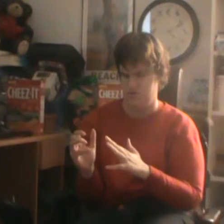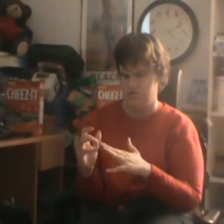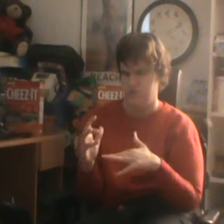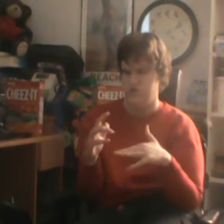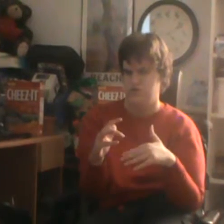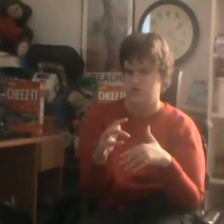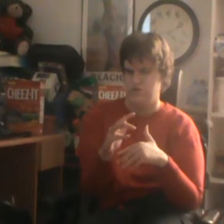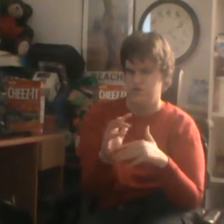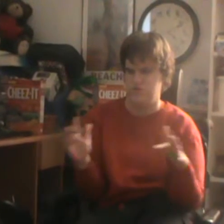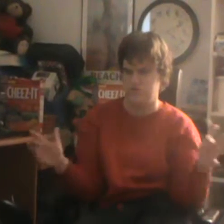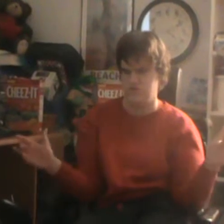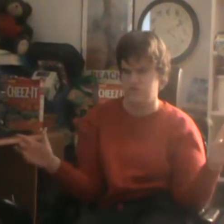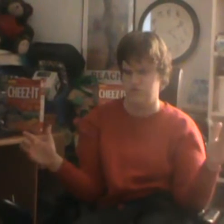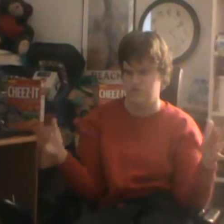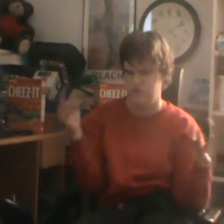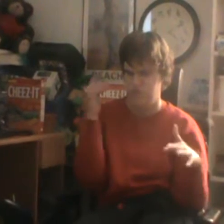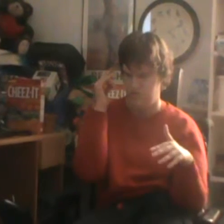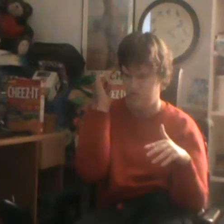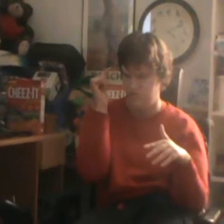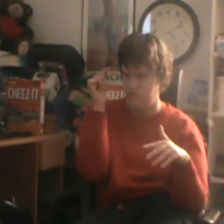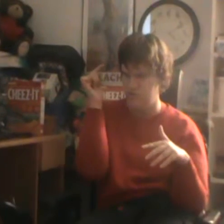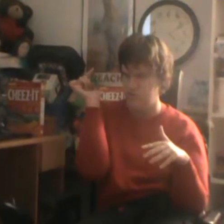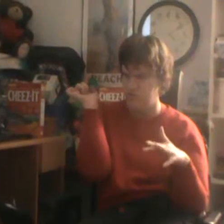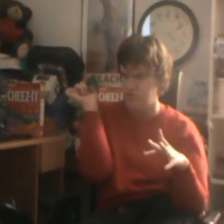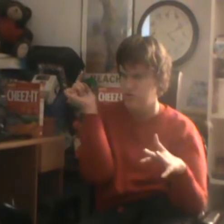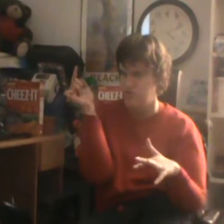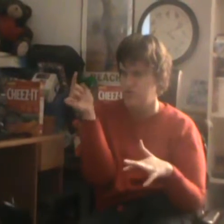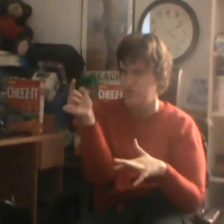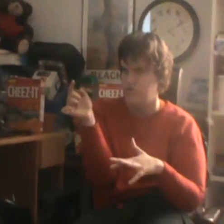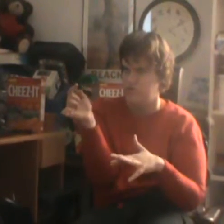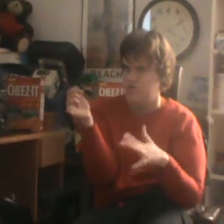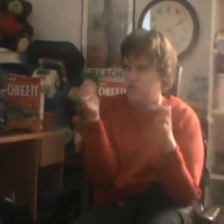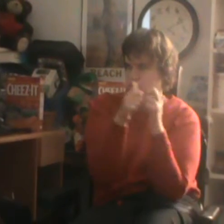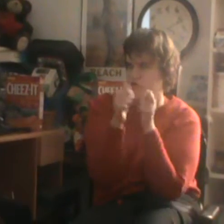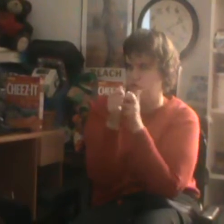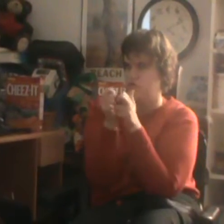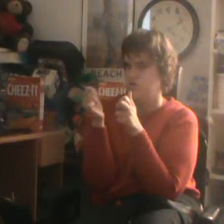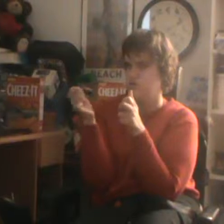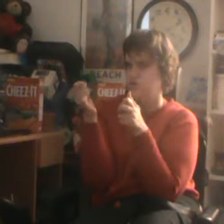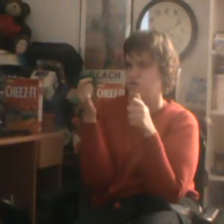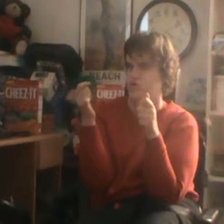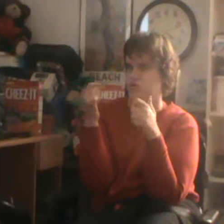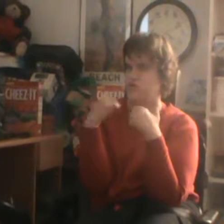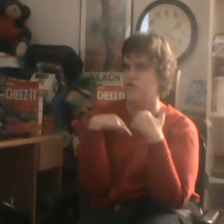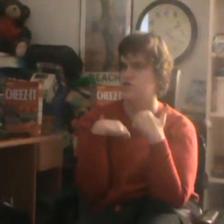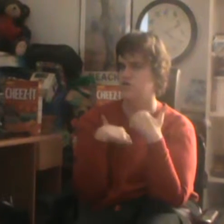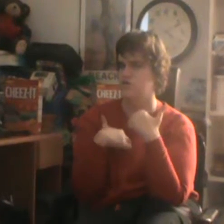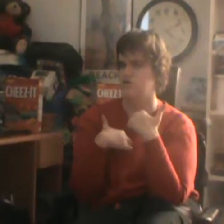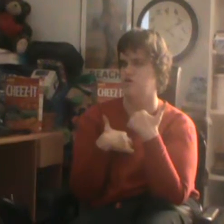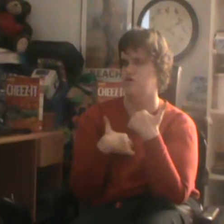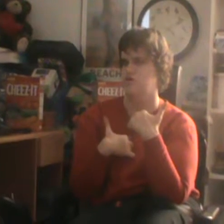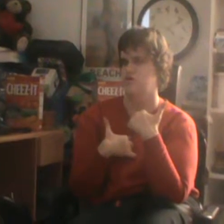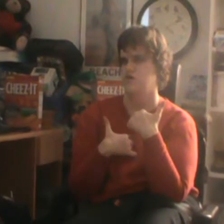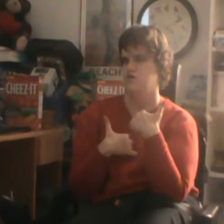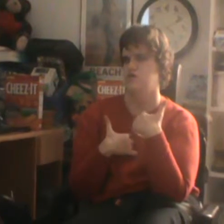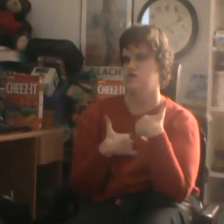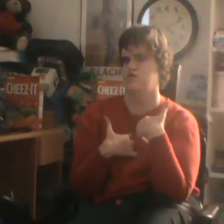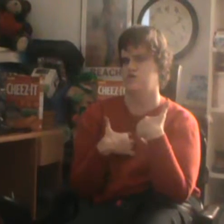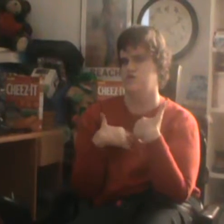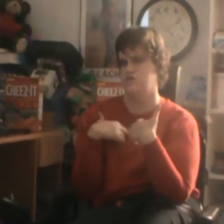every day I see a little more of my father in me.